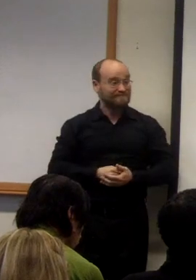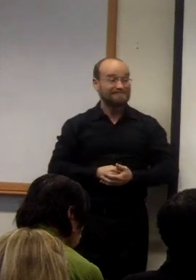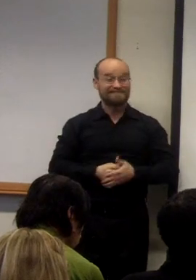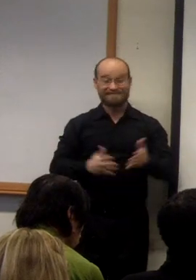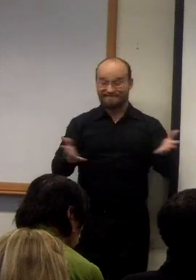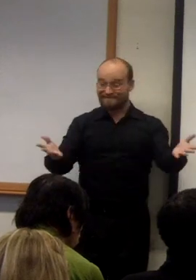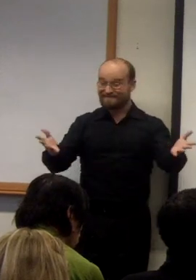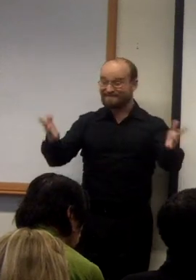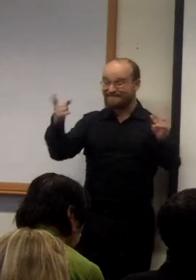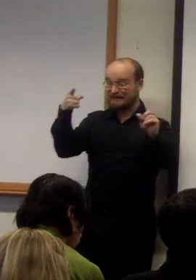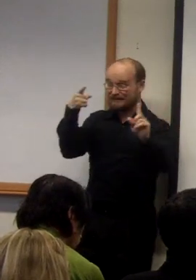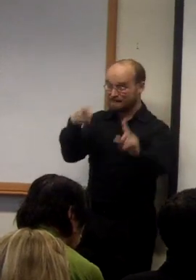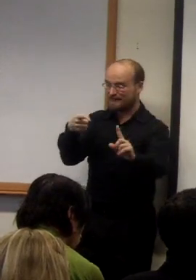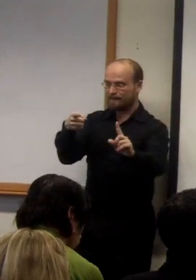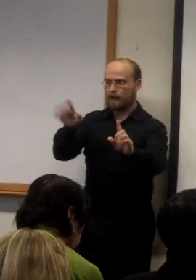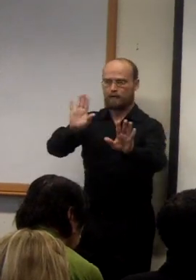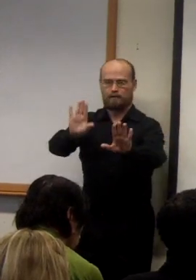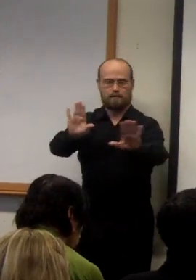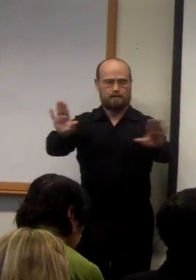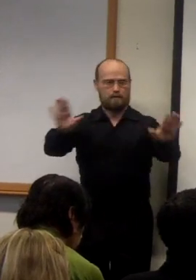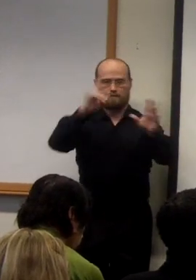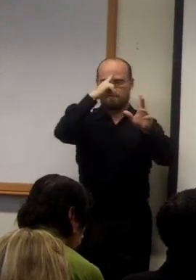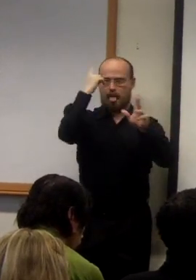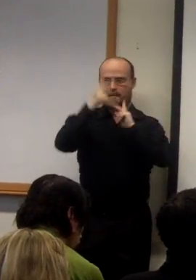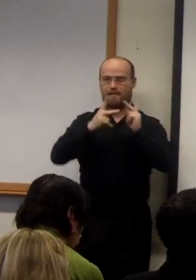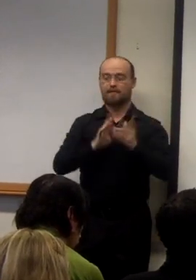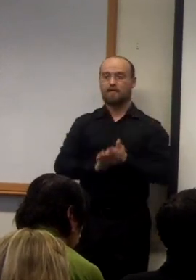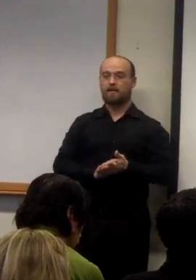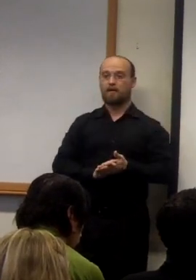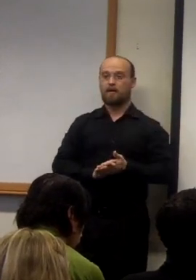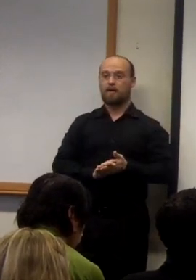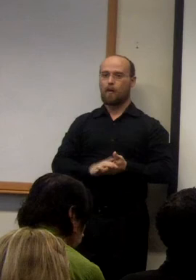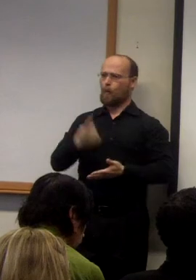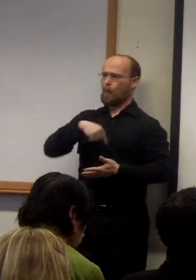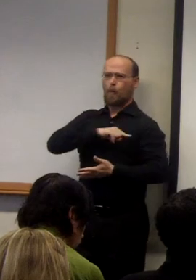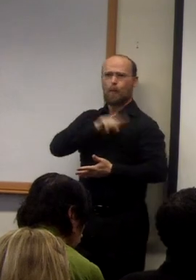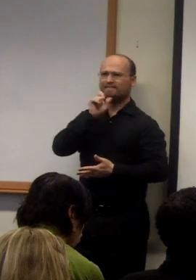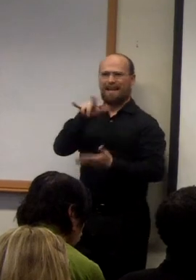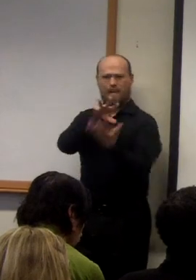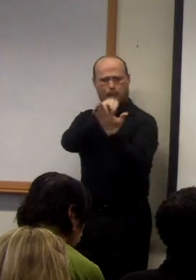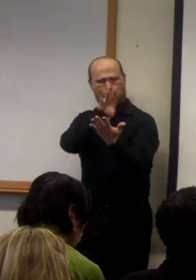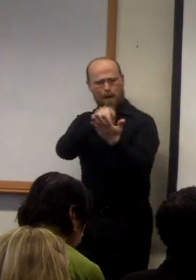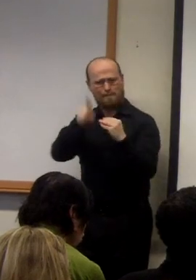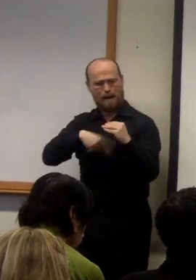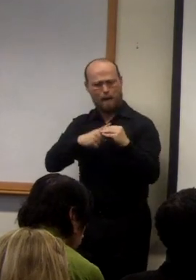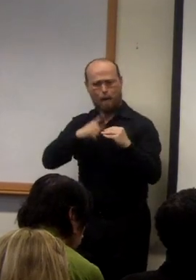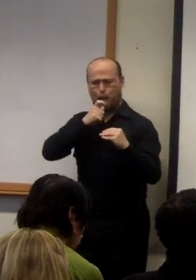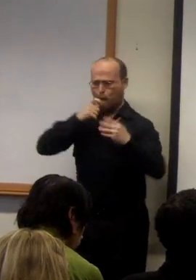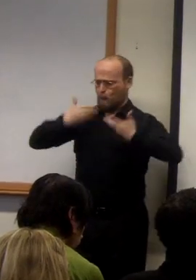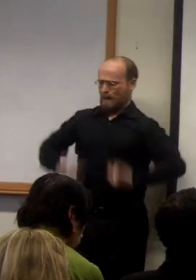this is the thing, specifically with Black people, is that we are not learning about who we are, right?